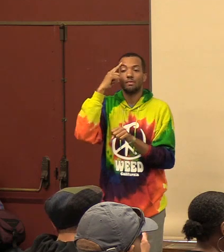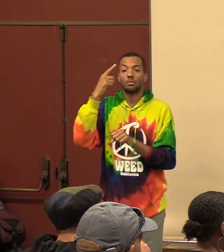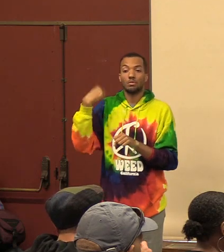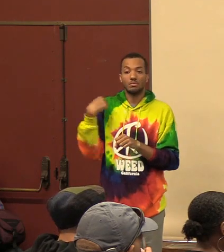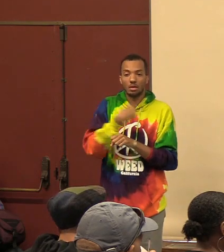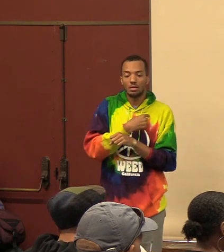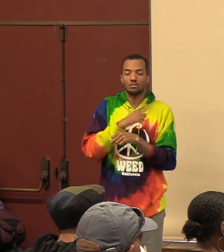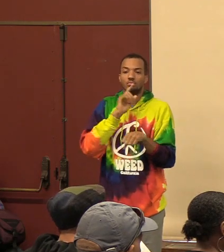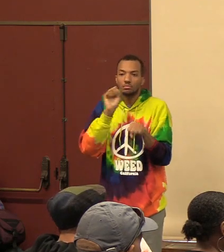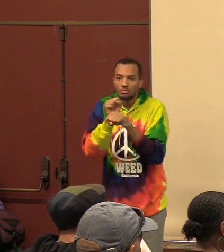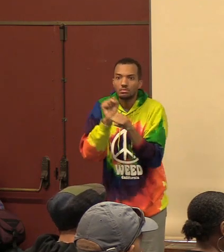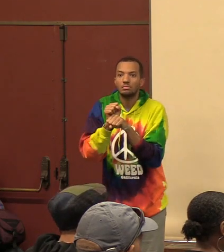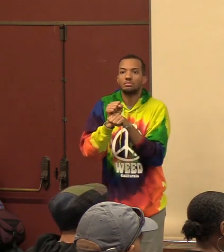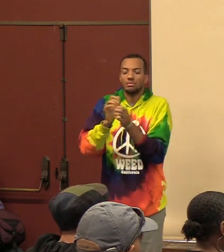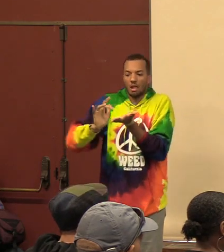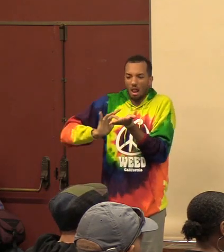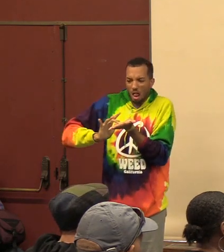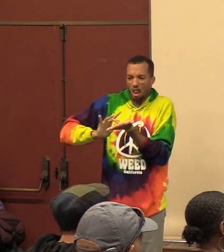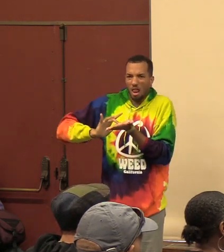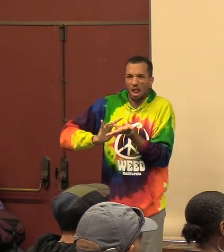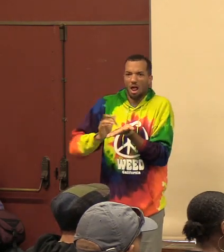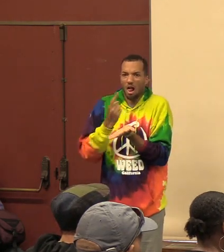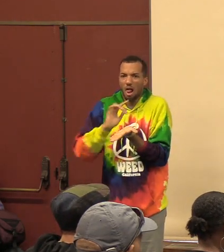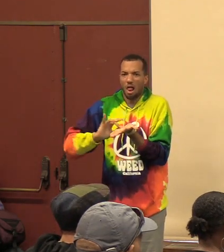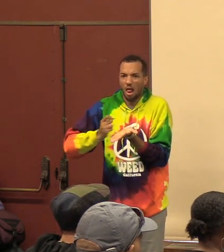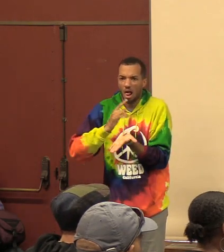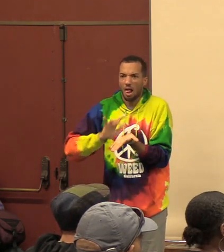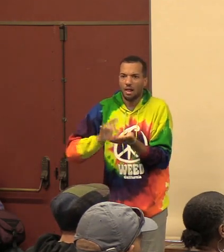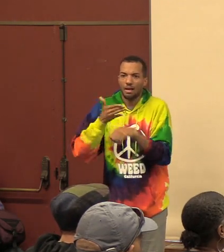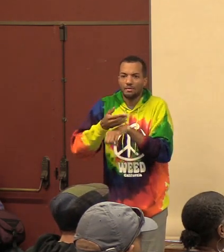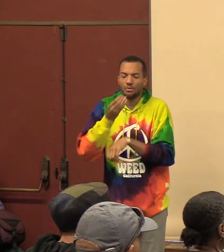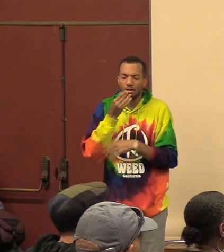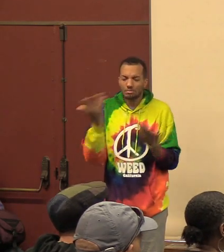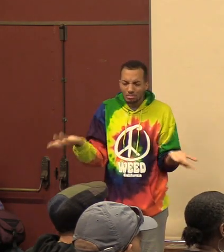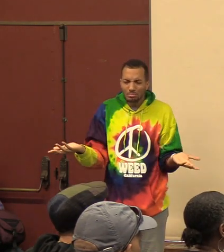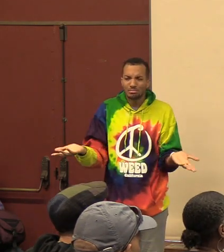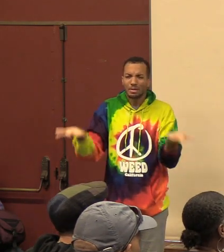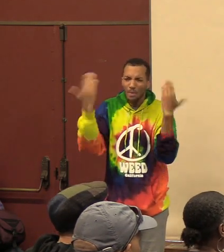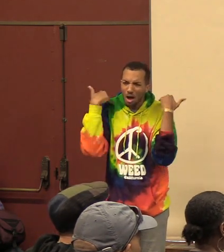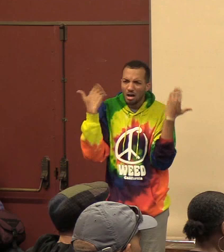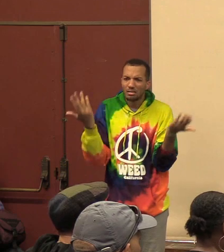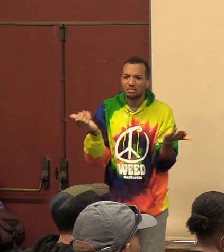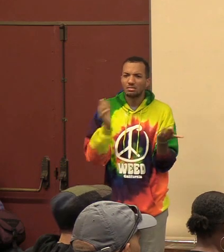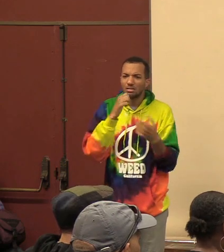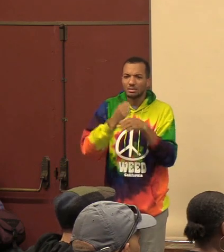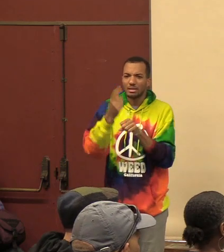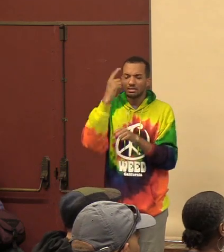to have to actually medicate yourself after you eat. Come on now.